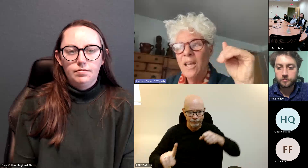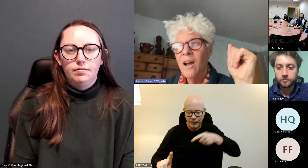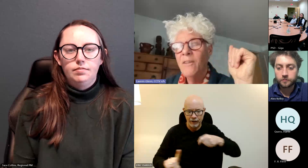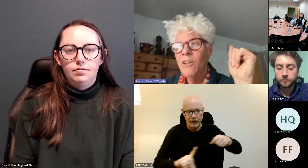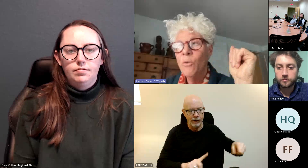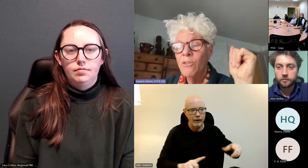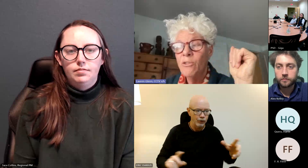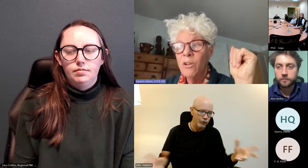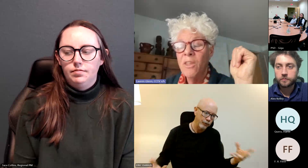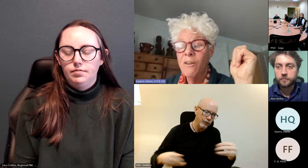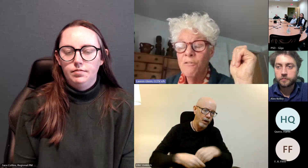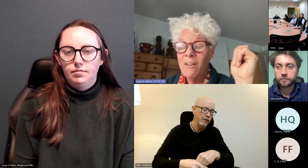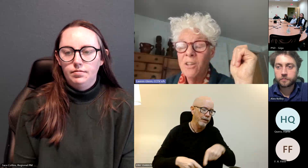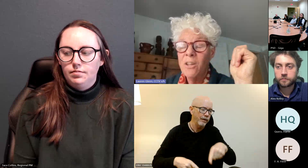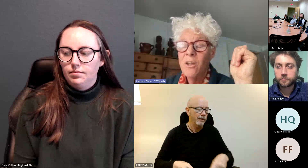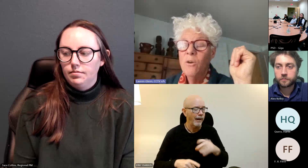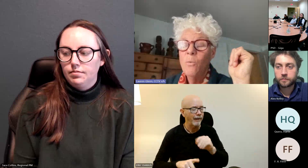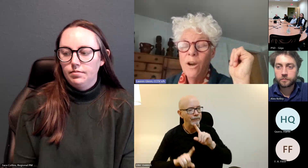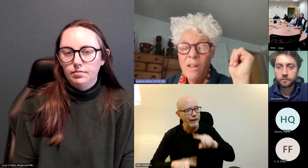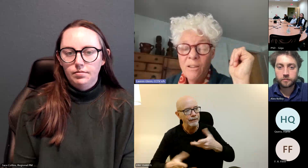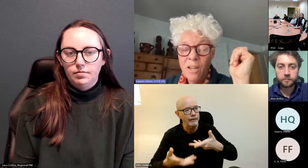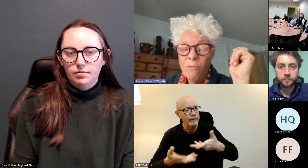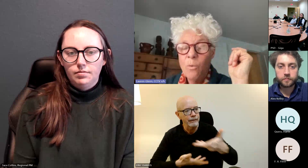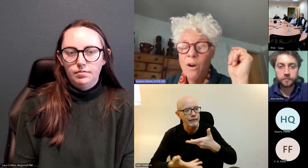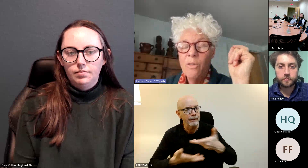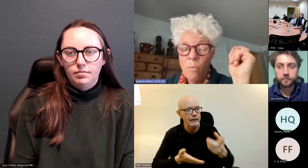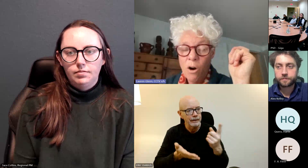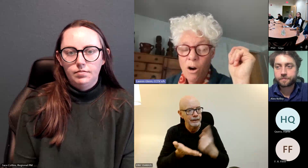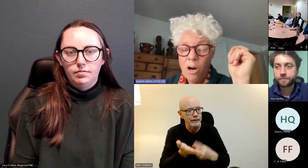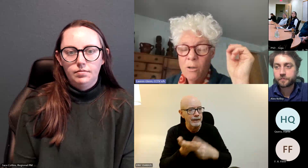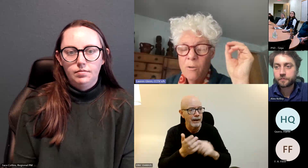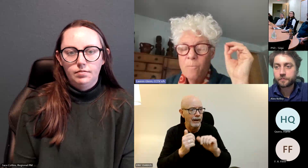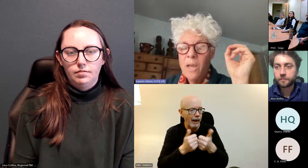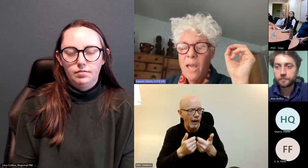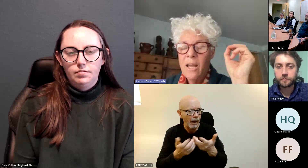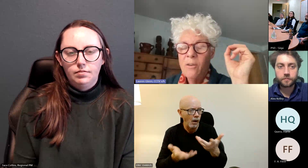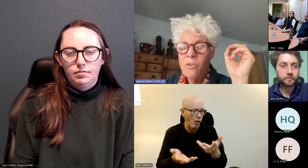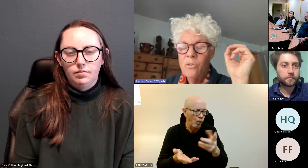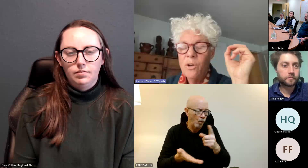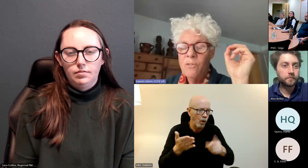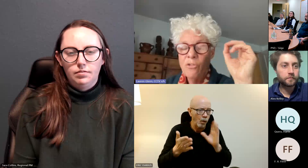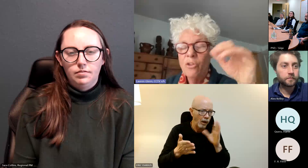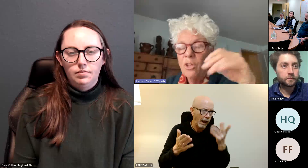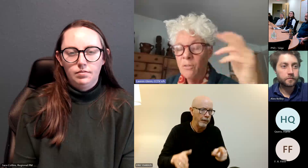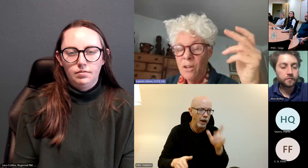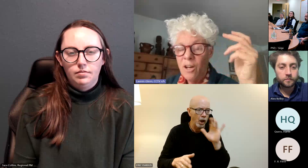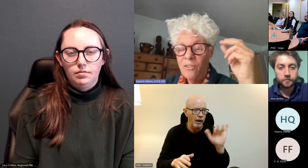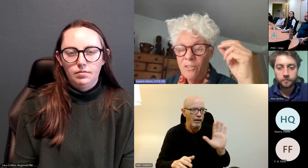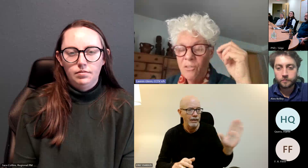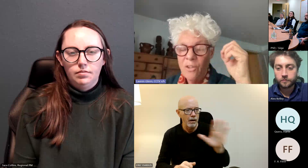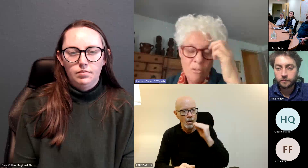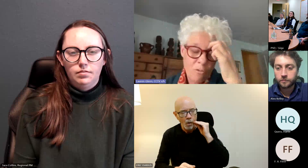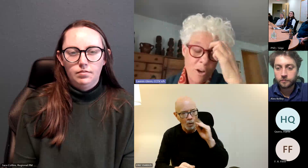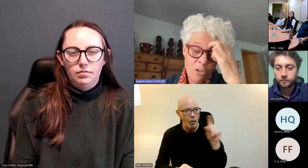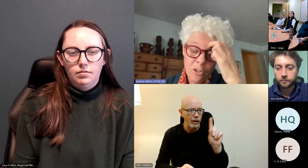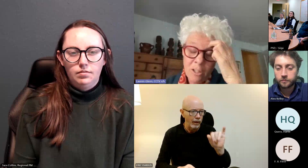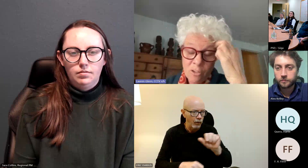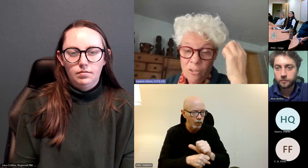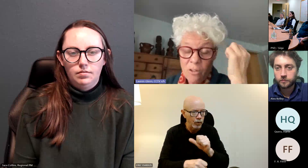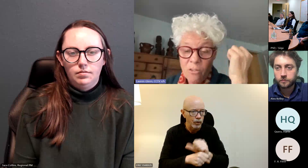weigh in on these questions that affect where they live, where they work, and essentially their